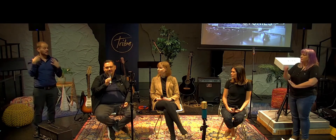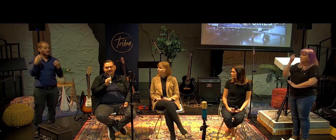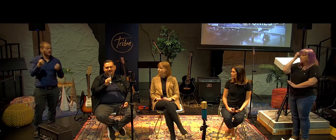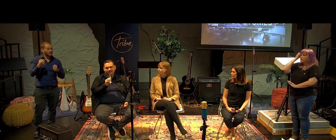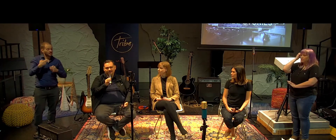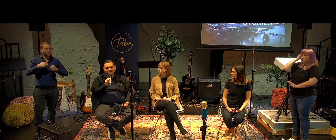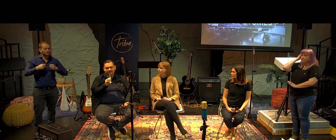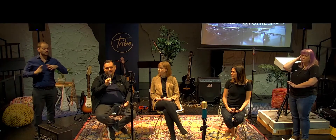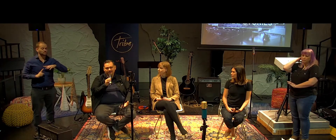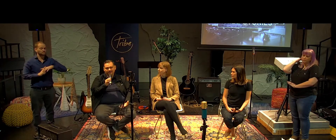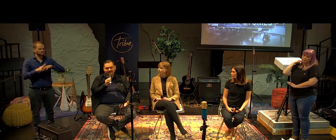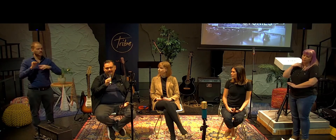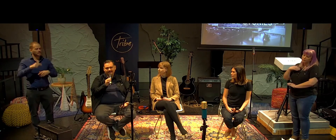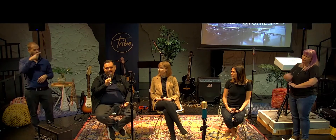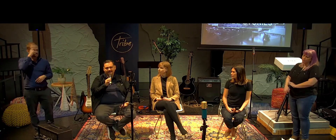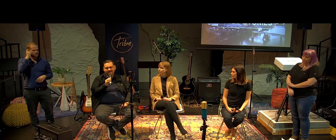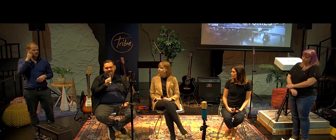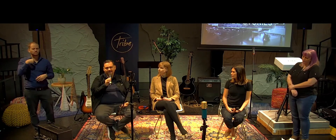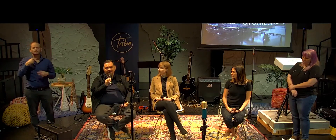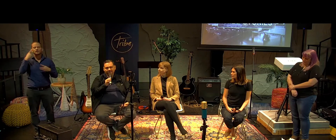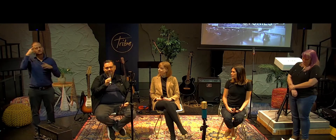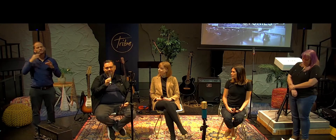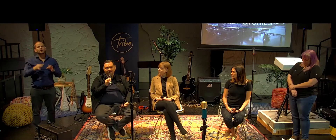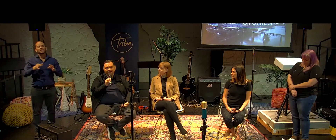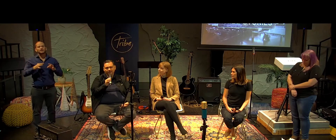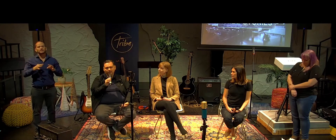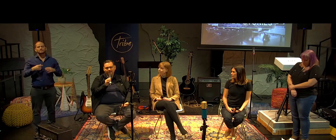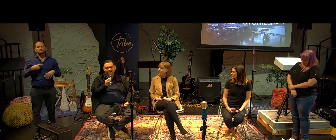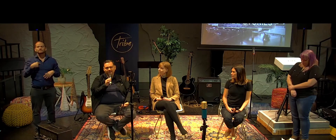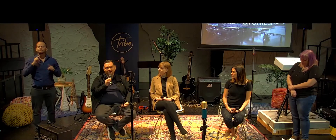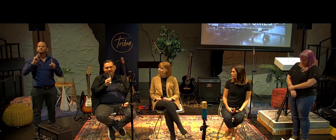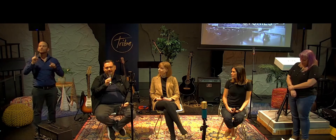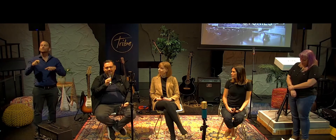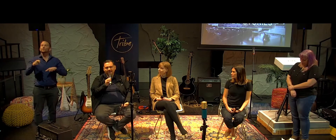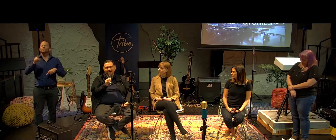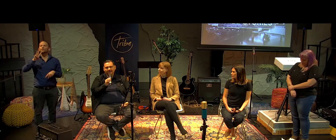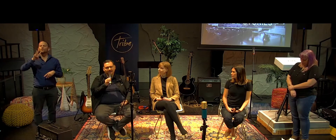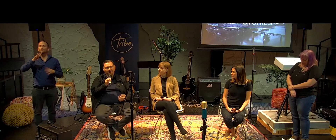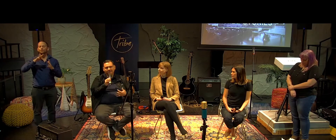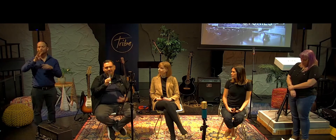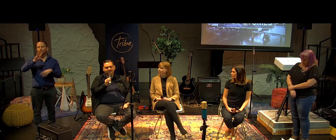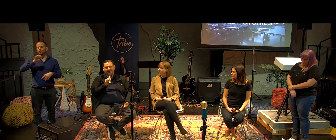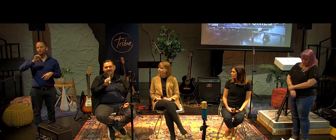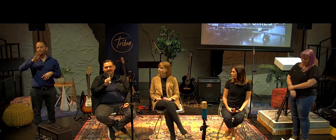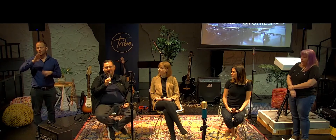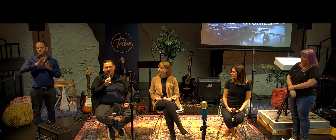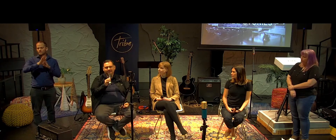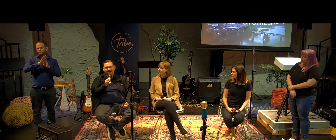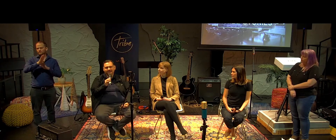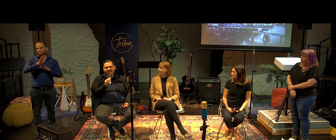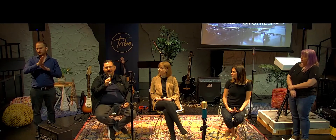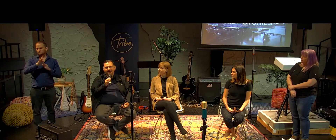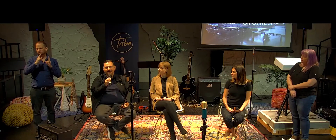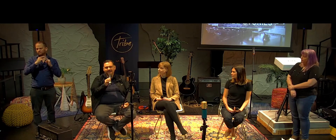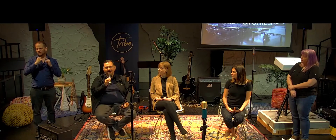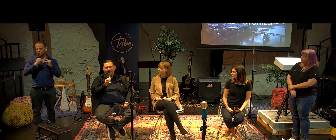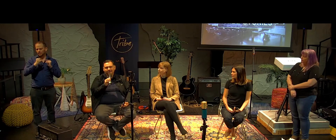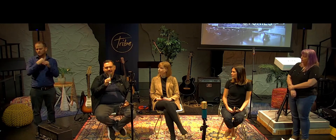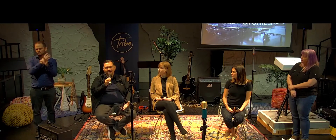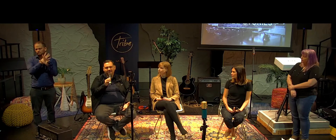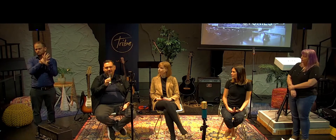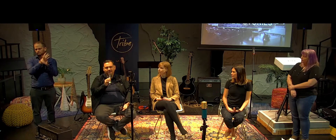I decided I was going to go and take a web development boot camp. I was super excited at the beginning.